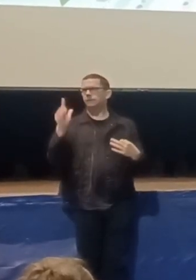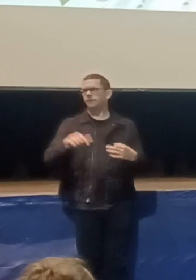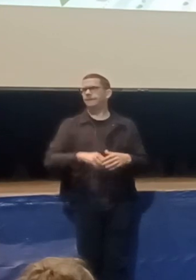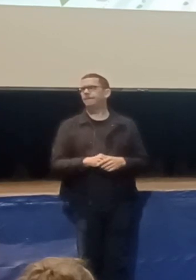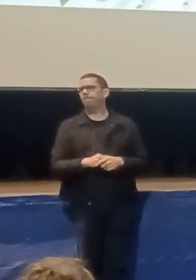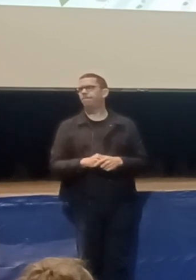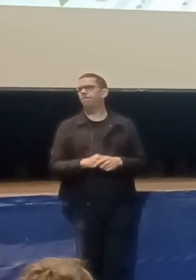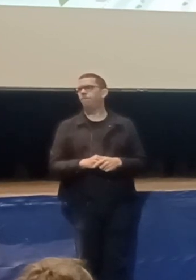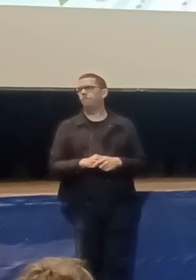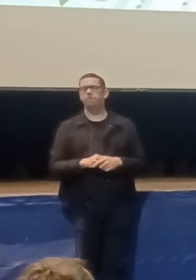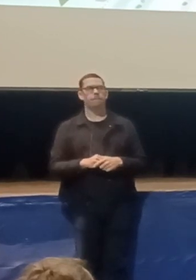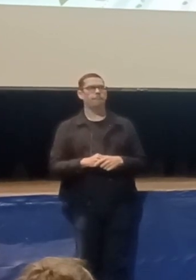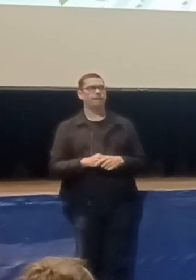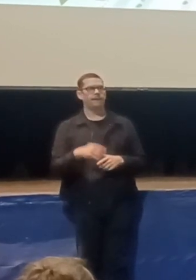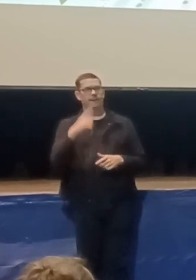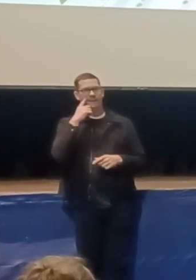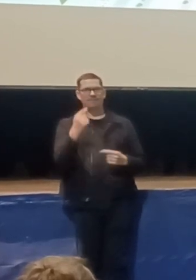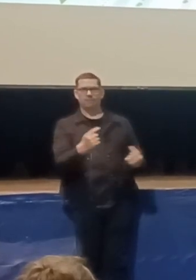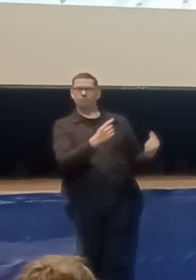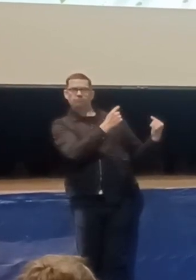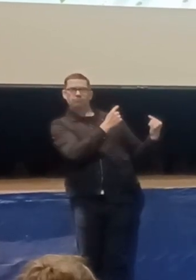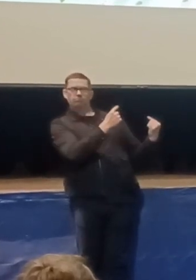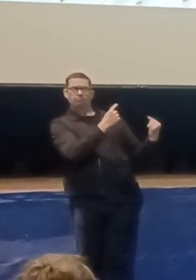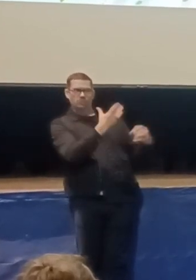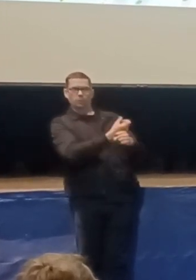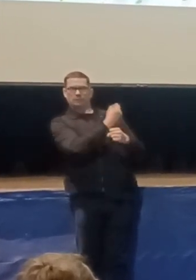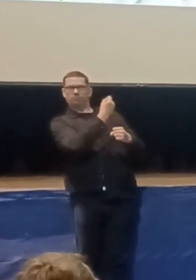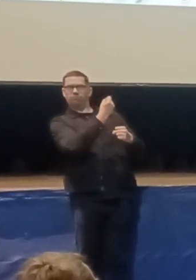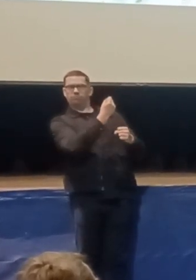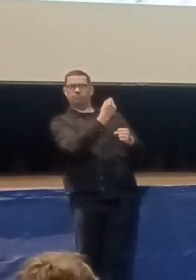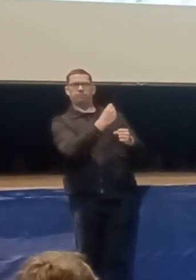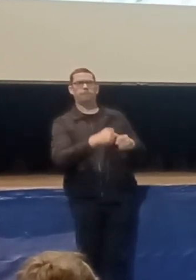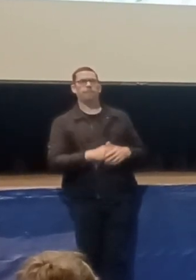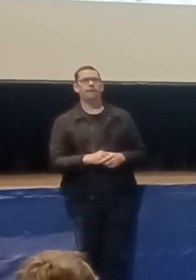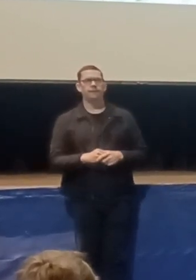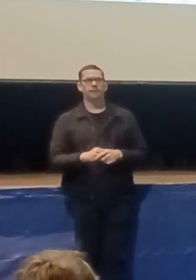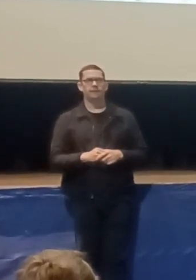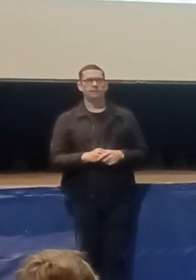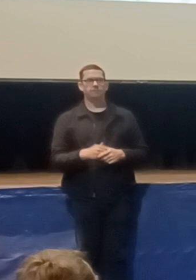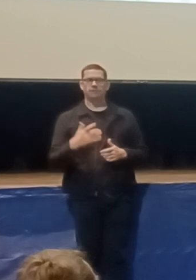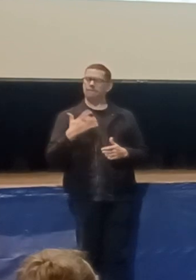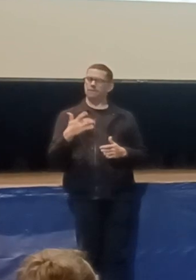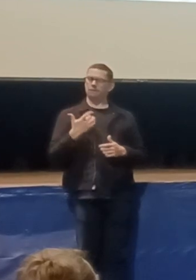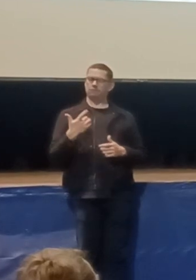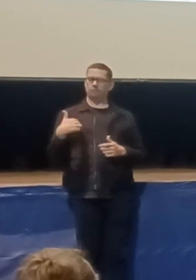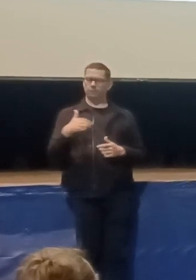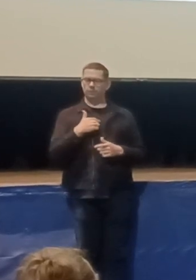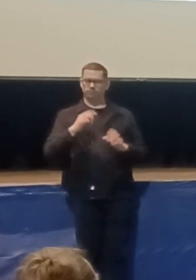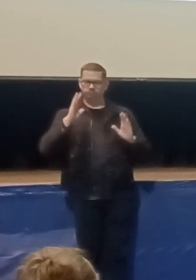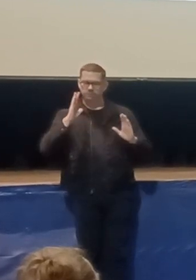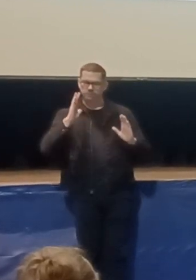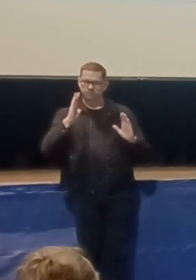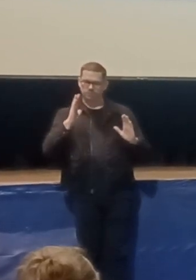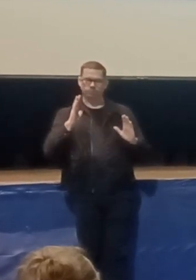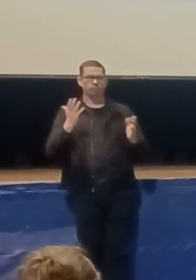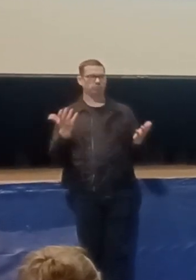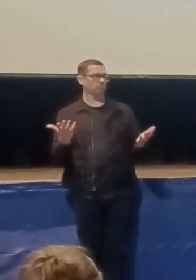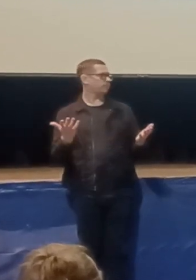So I think this is a win, as far as I can see. I feel like we were listened to from last